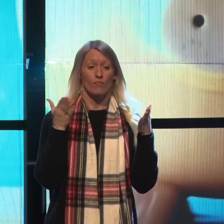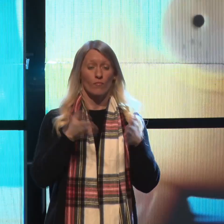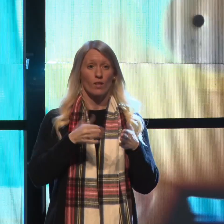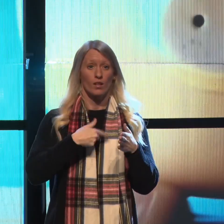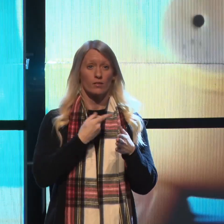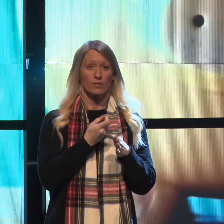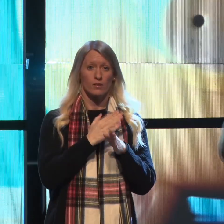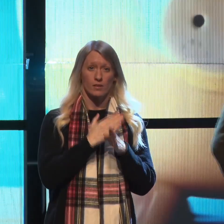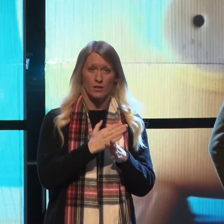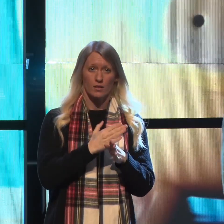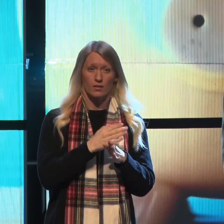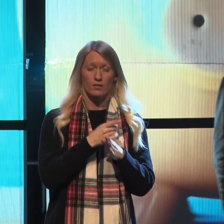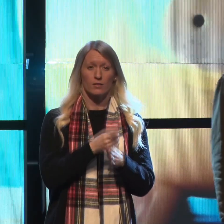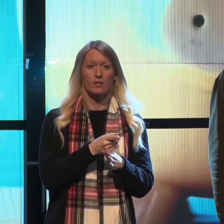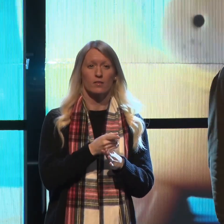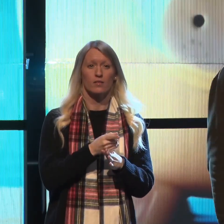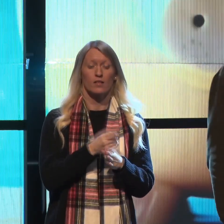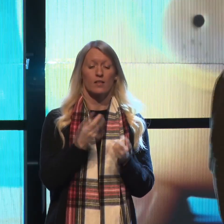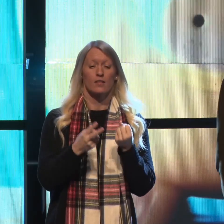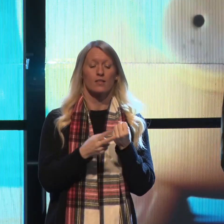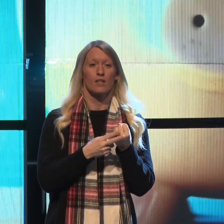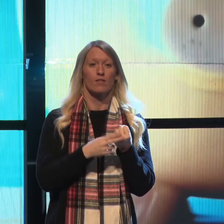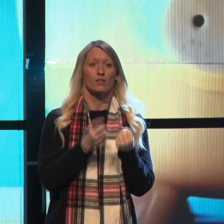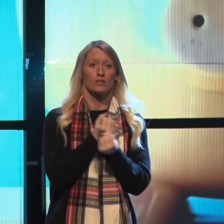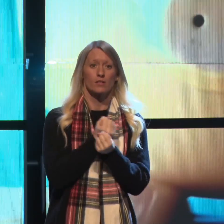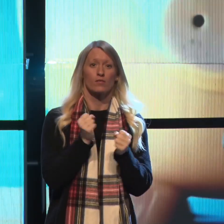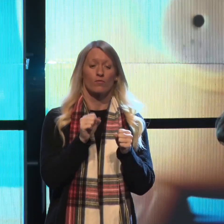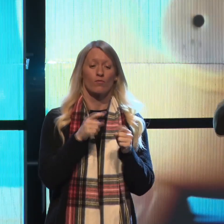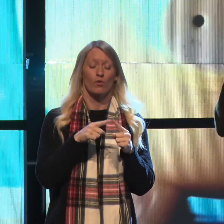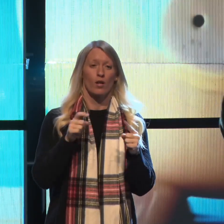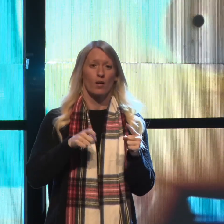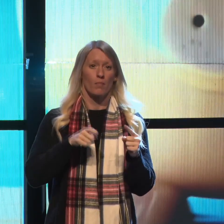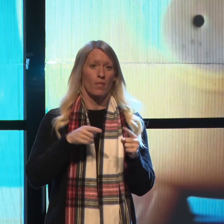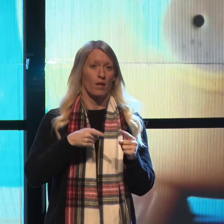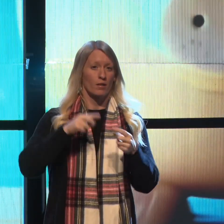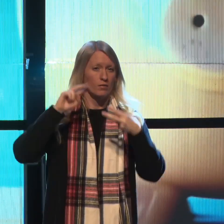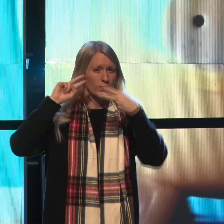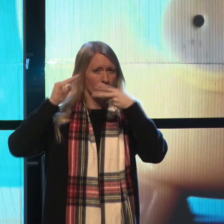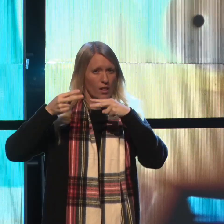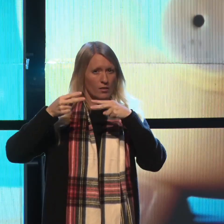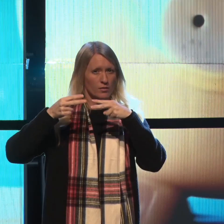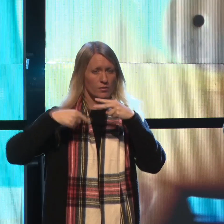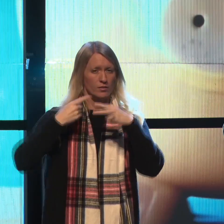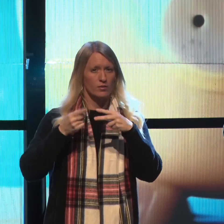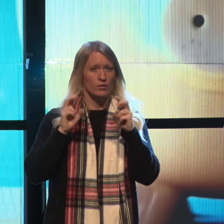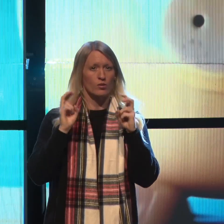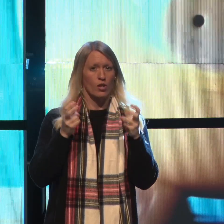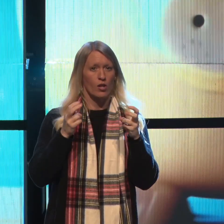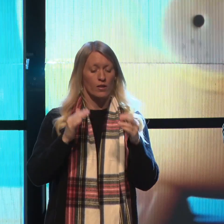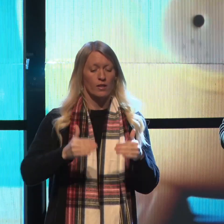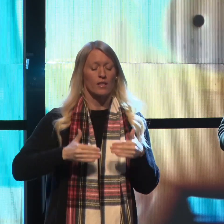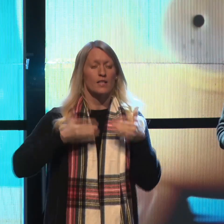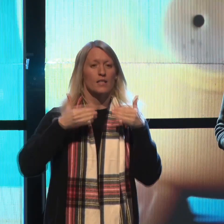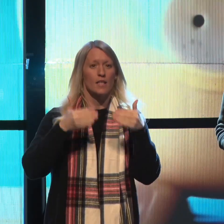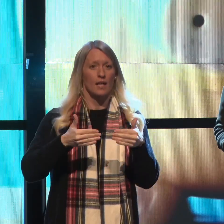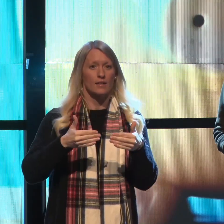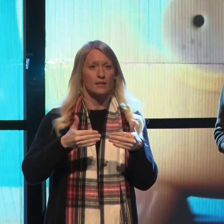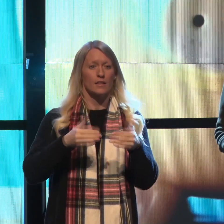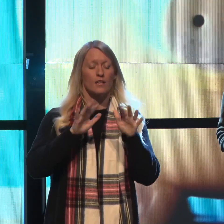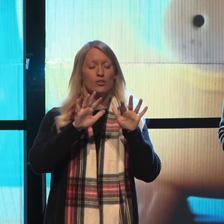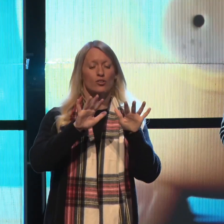from a really important fallacy that exists out there. And oftentimes you'll hear this fallacy called as the next shiny